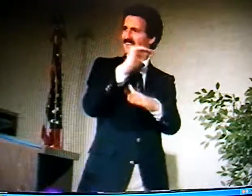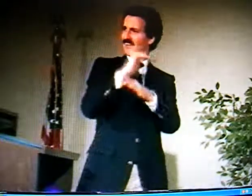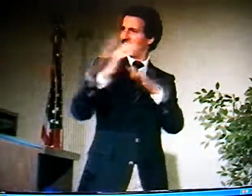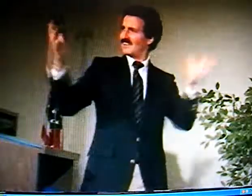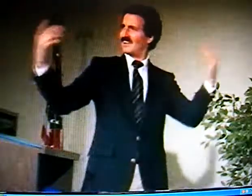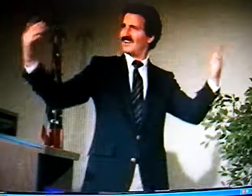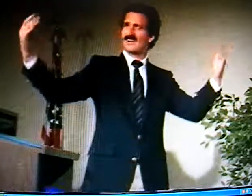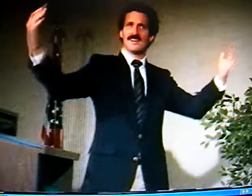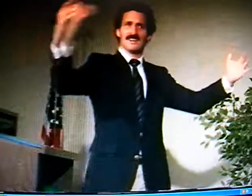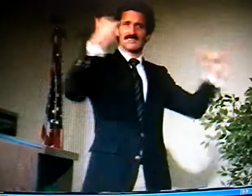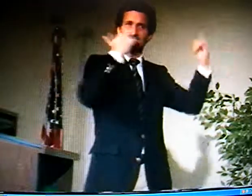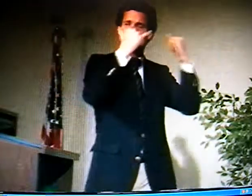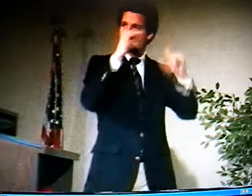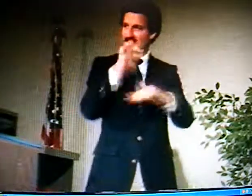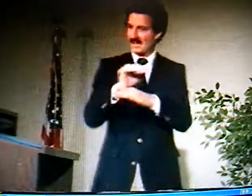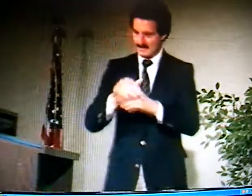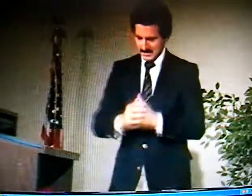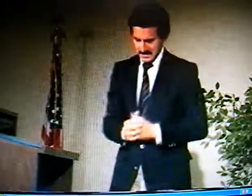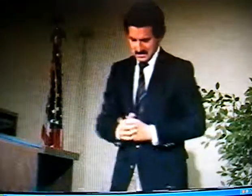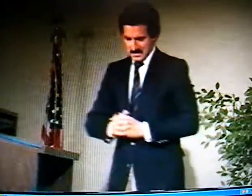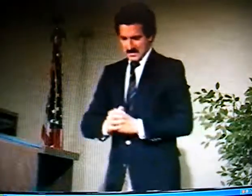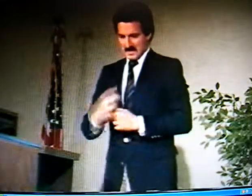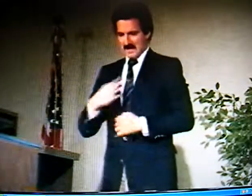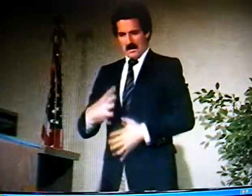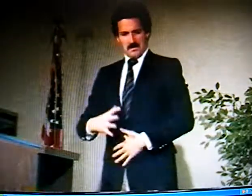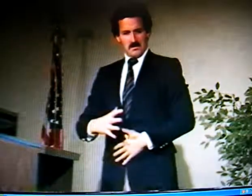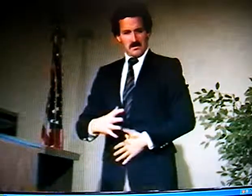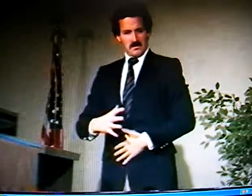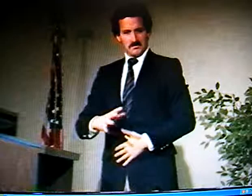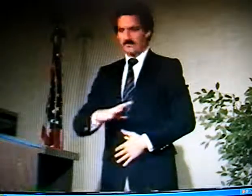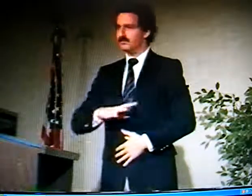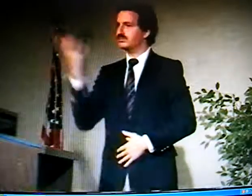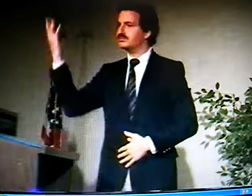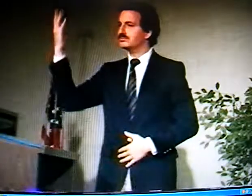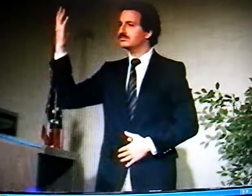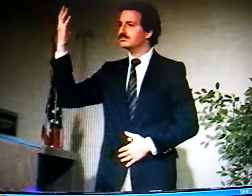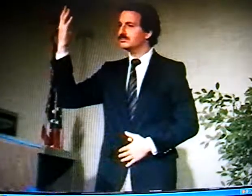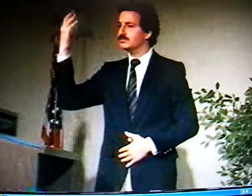Please help make these phone calls to help fund Gallaudet.